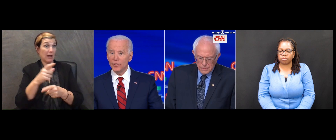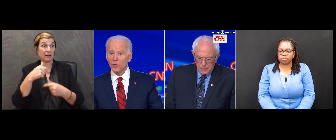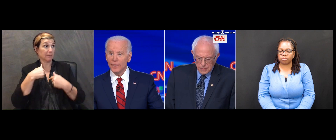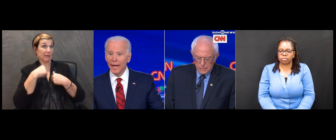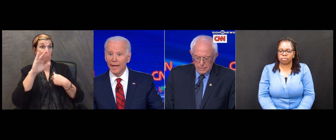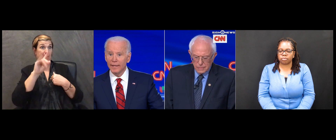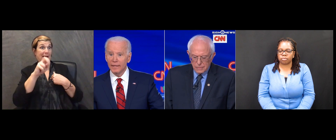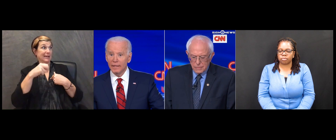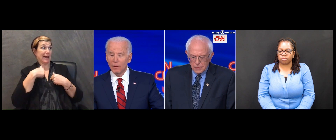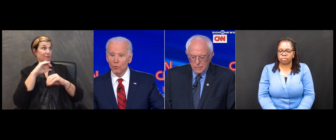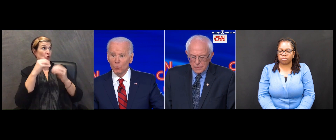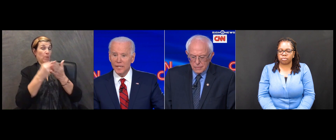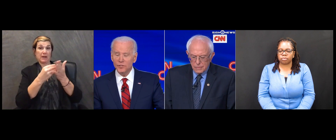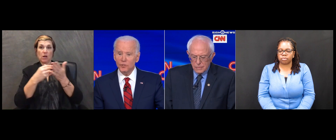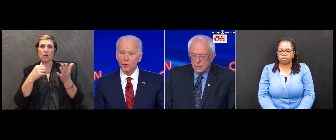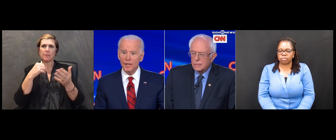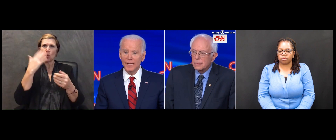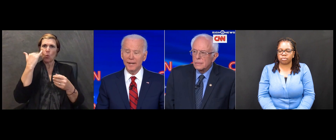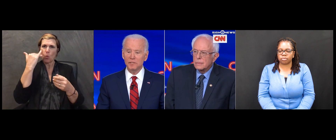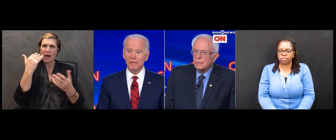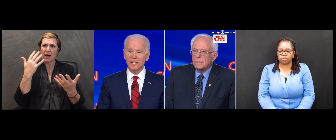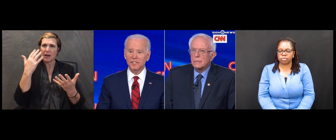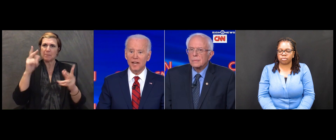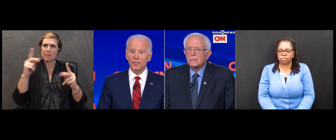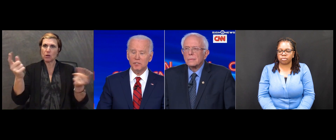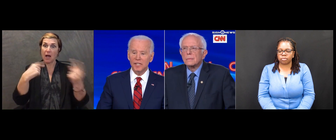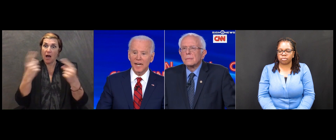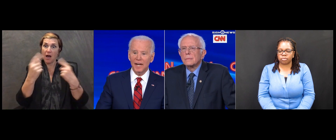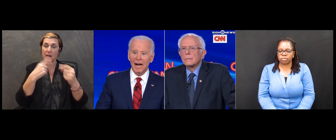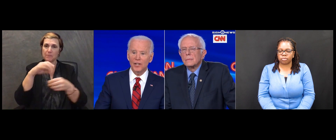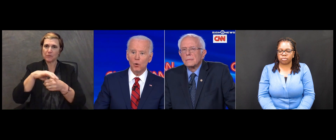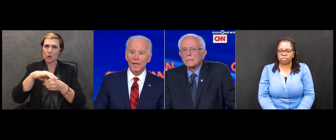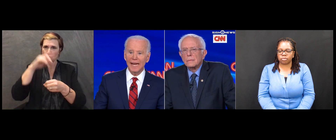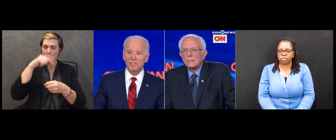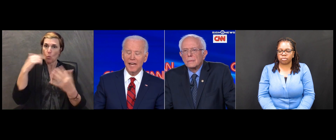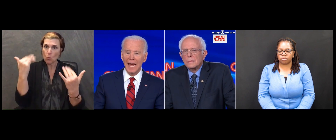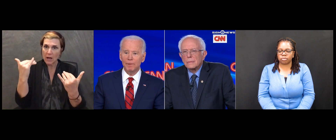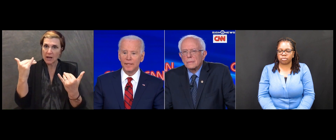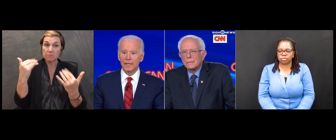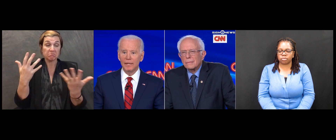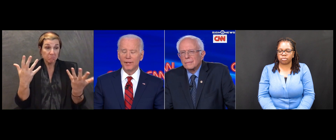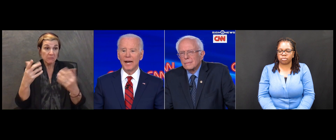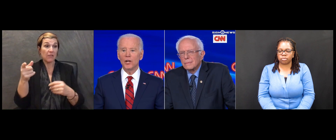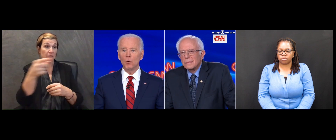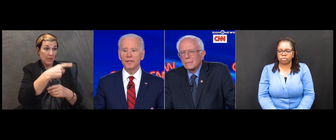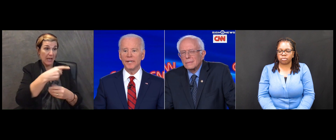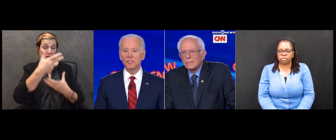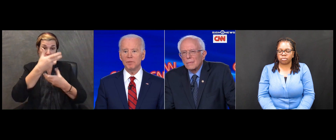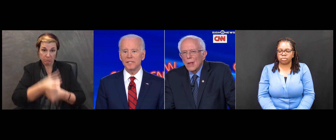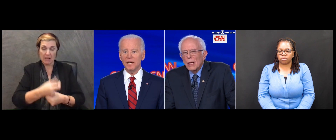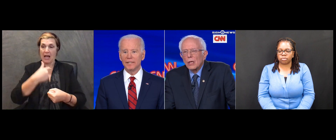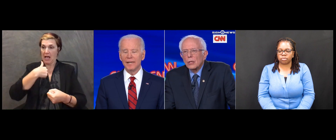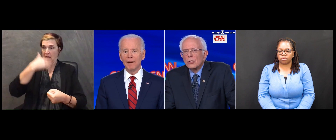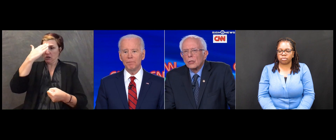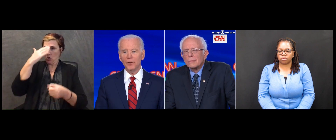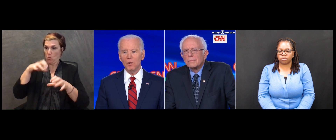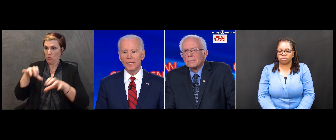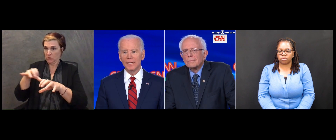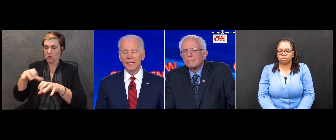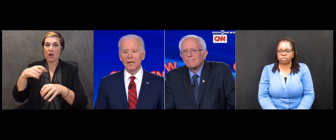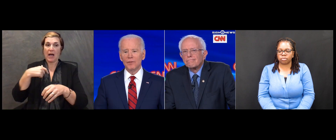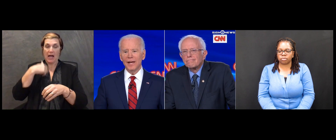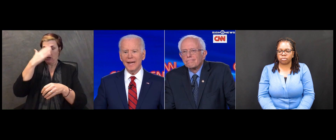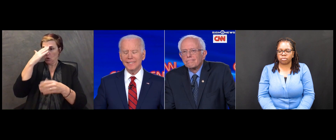are they doing that? The reason they're doing that is because they understand I know what has to happen, that I know what needs to be done. And by the